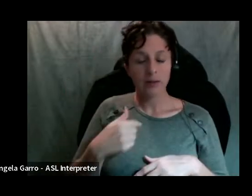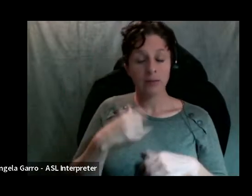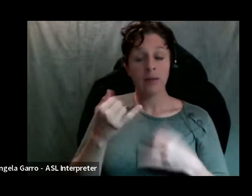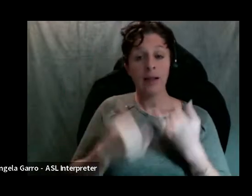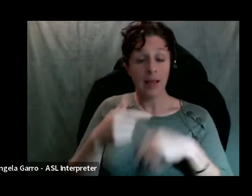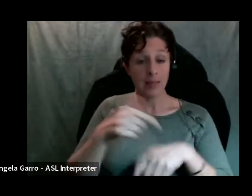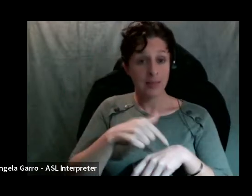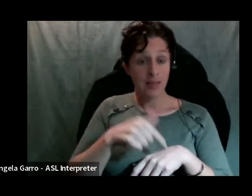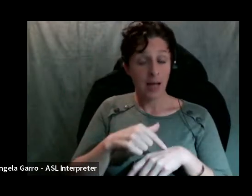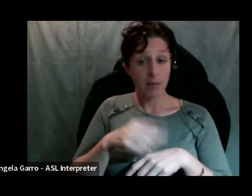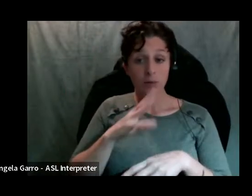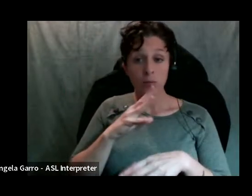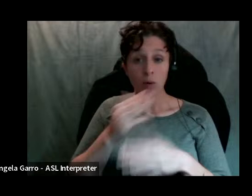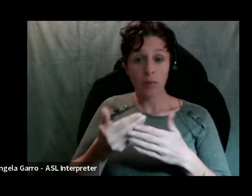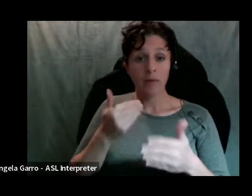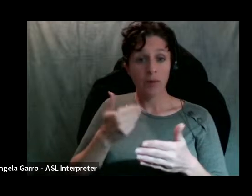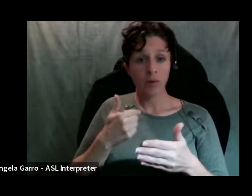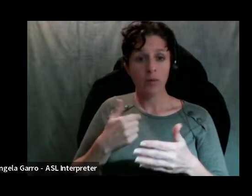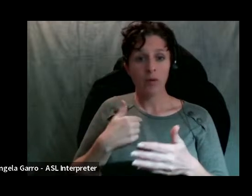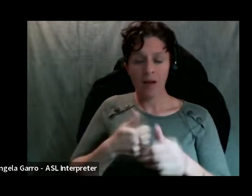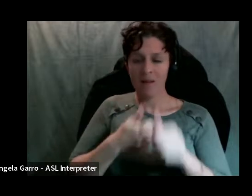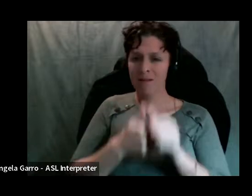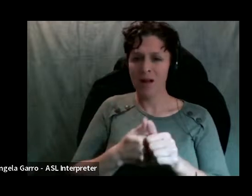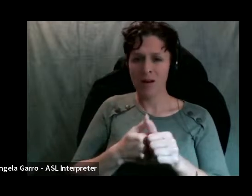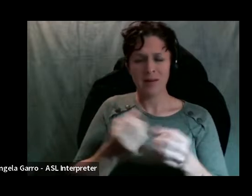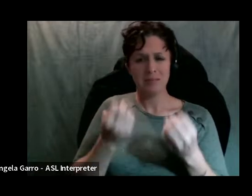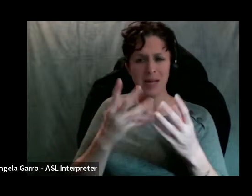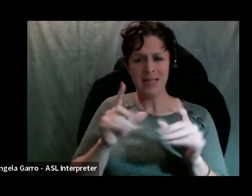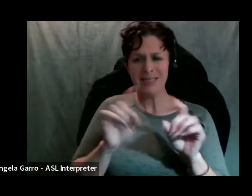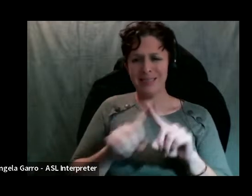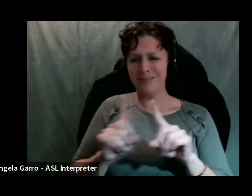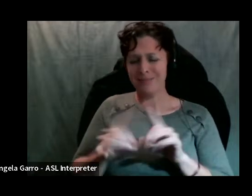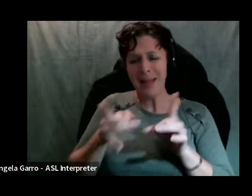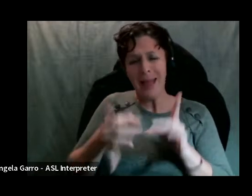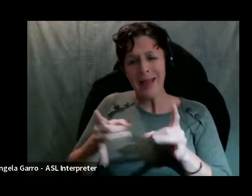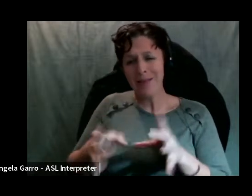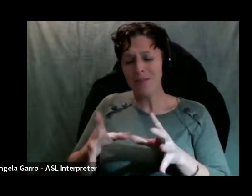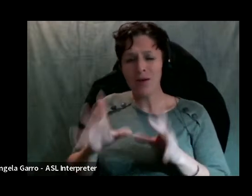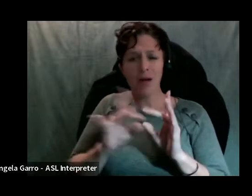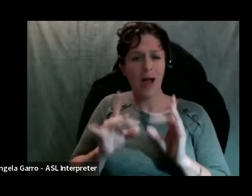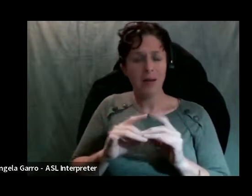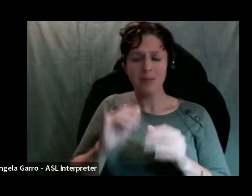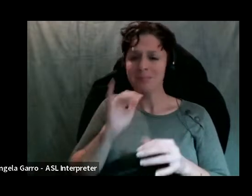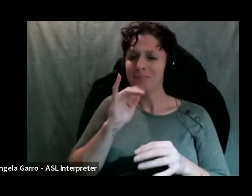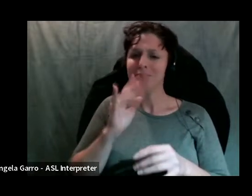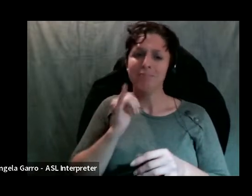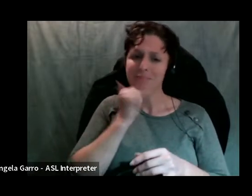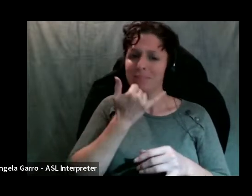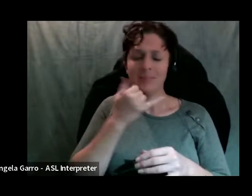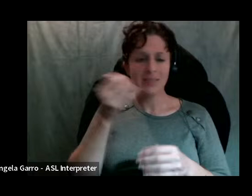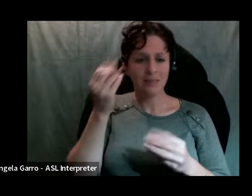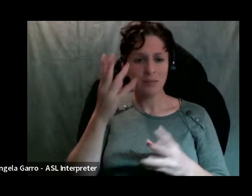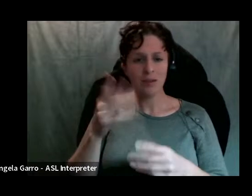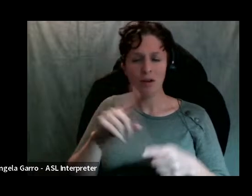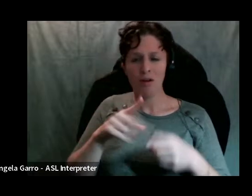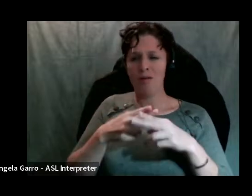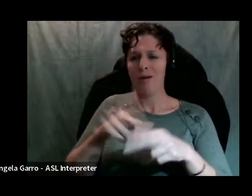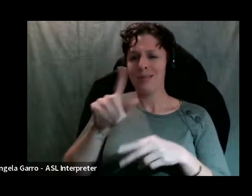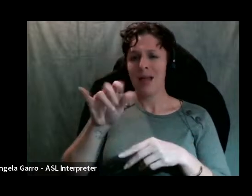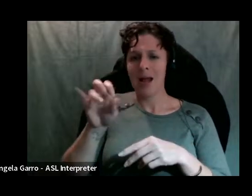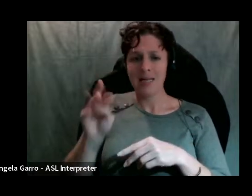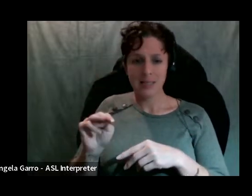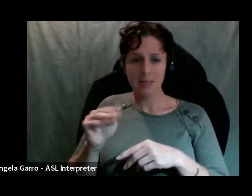you, I followed a number of very hateful comments that were laden with misinformation that maligned Israel and called Zionism racist and